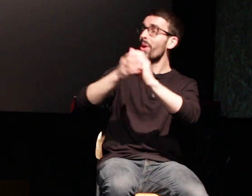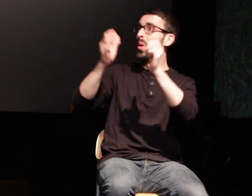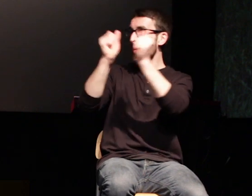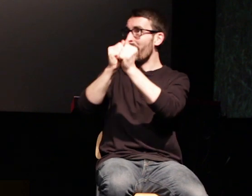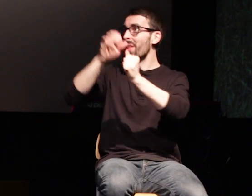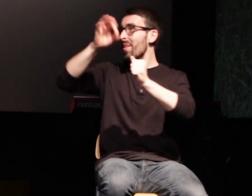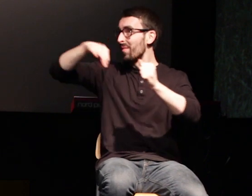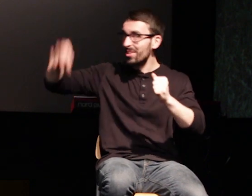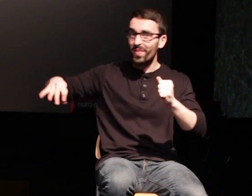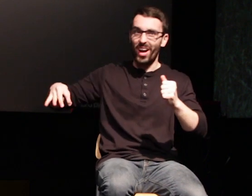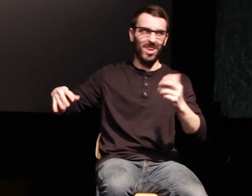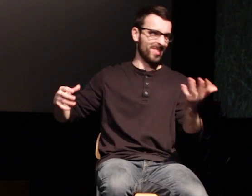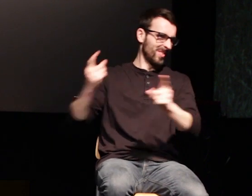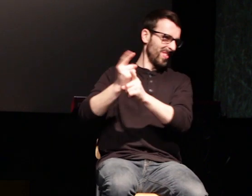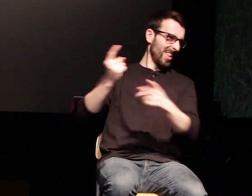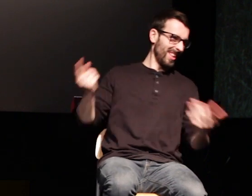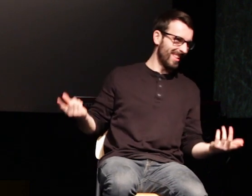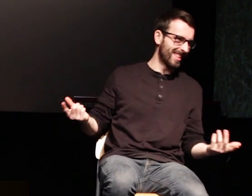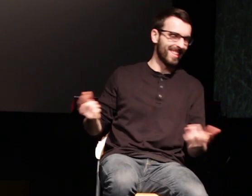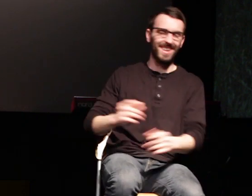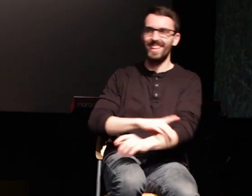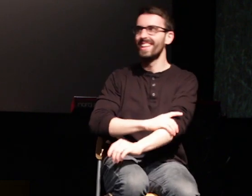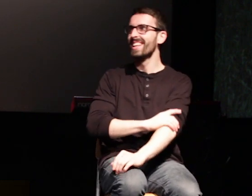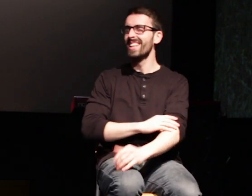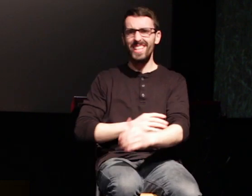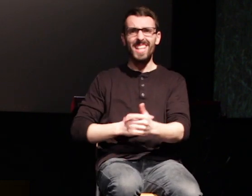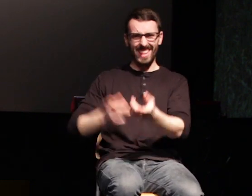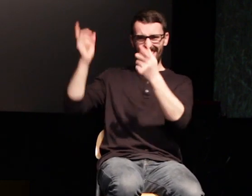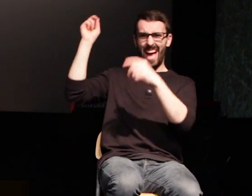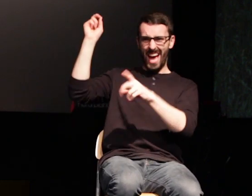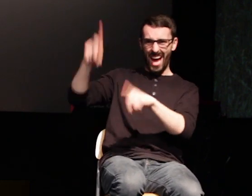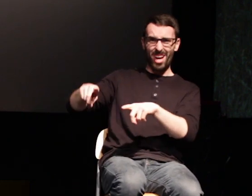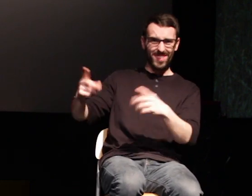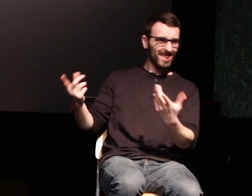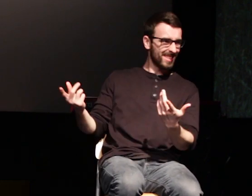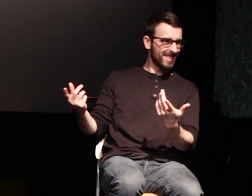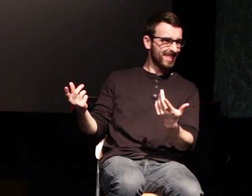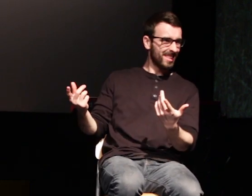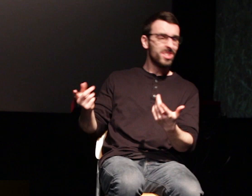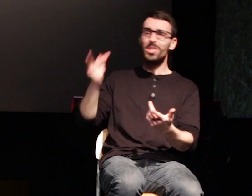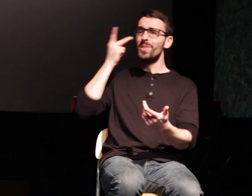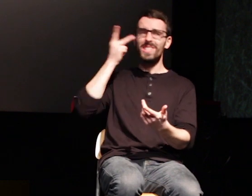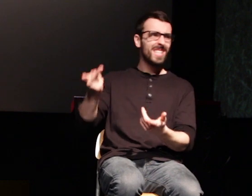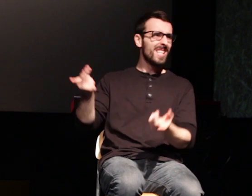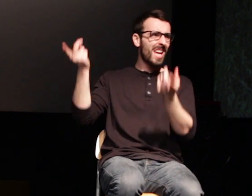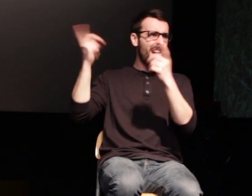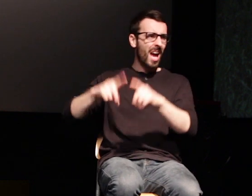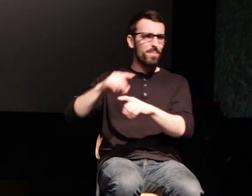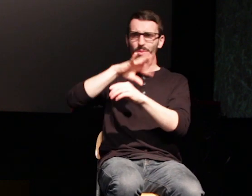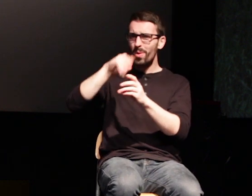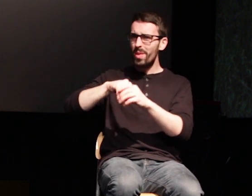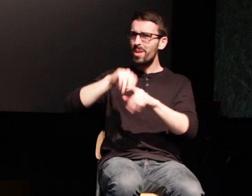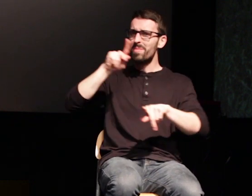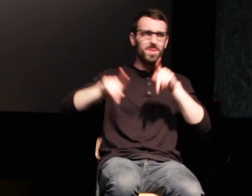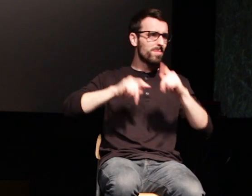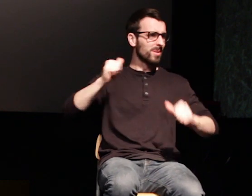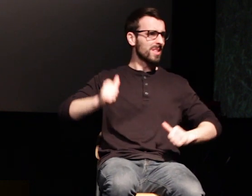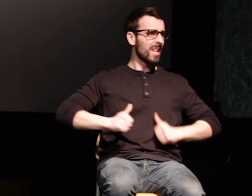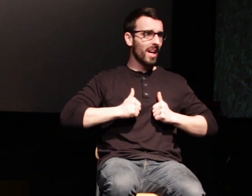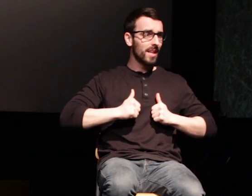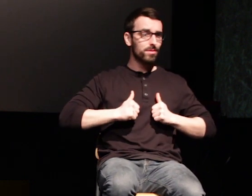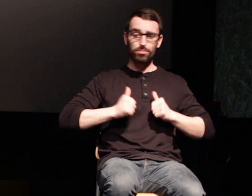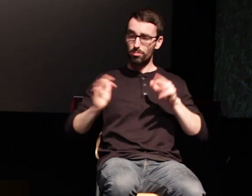separately, you need them together. Does this ever happen, or like, do you ever see this played out in the lives of people when it comes to